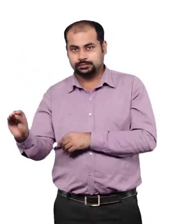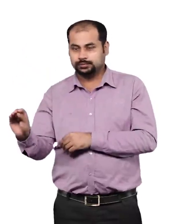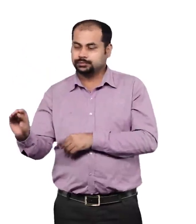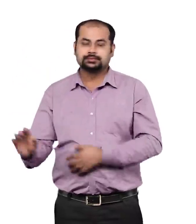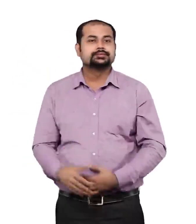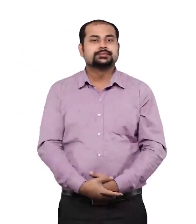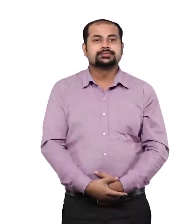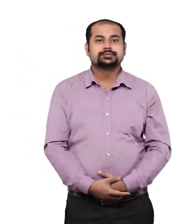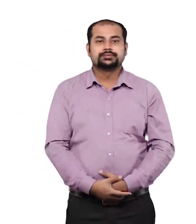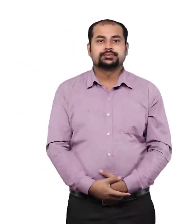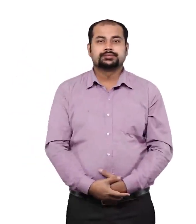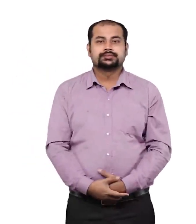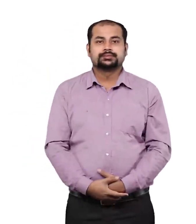actual measurement taken by you.